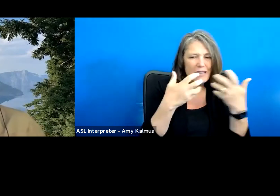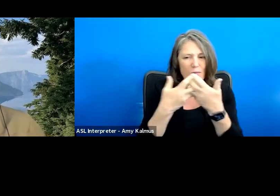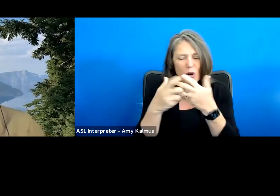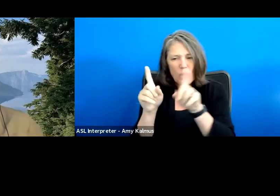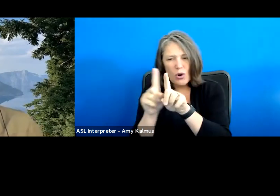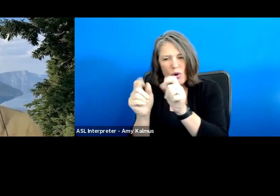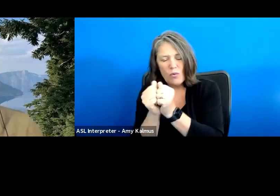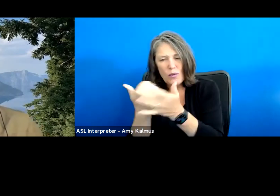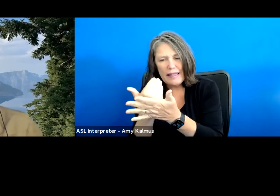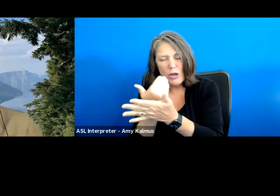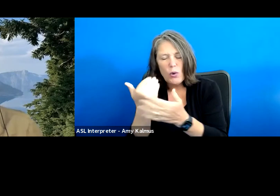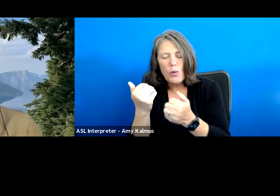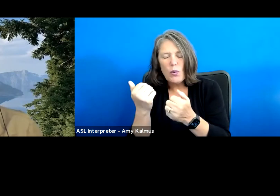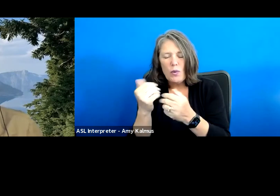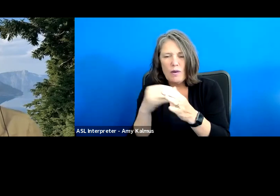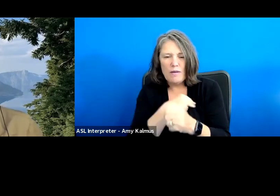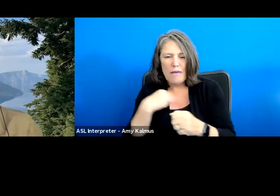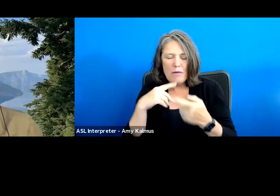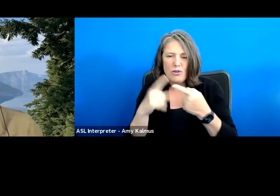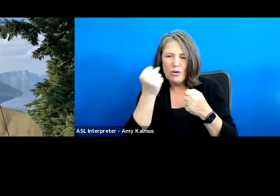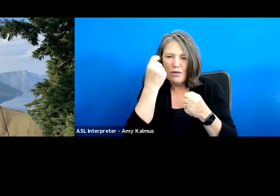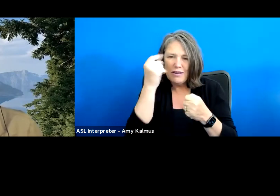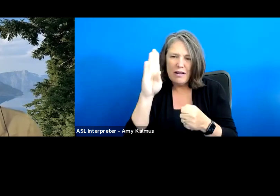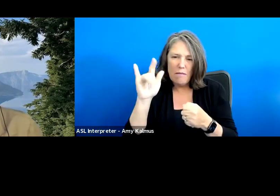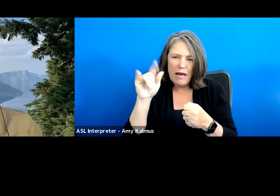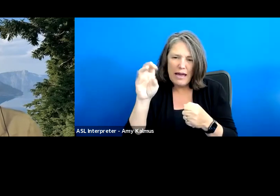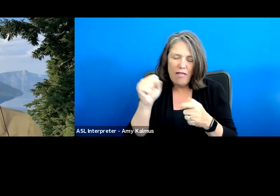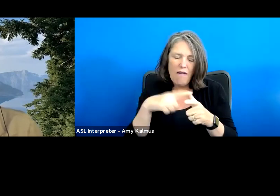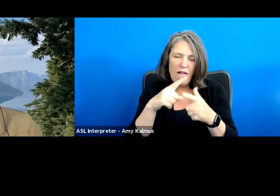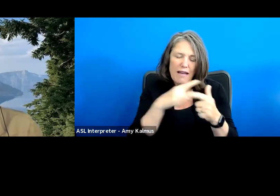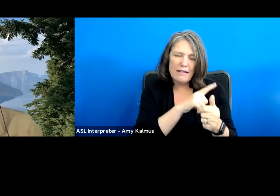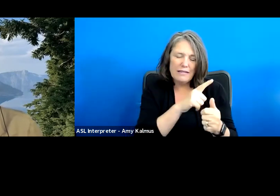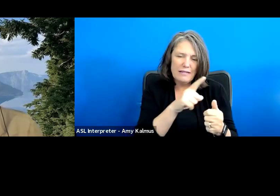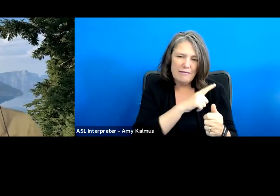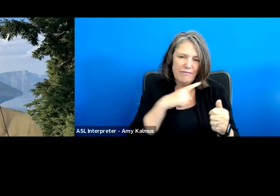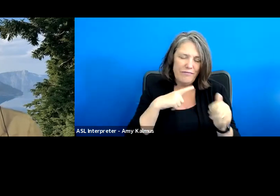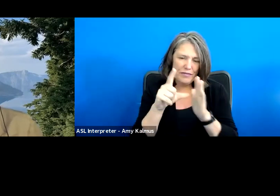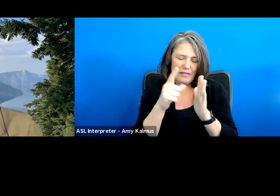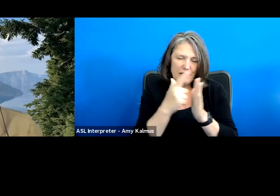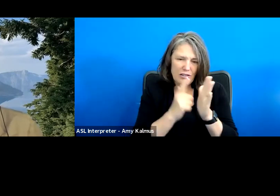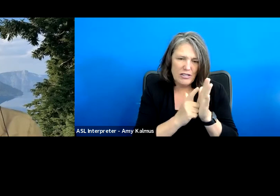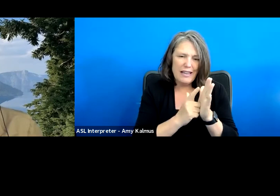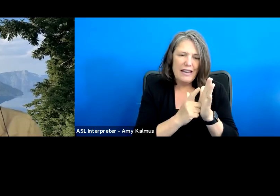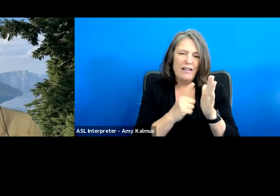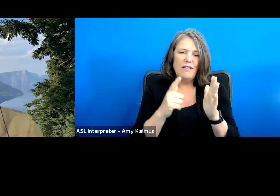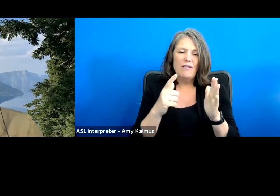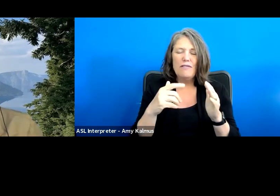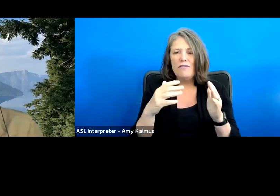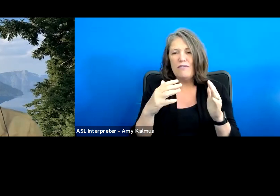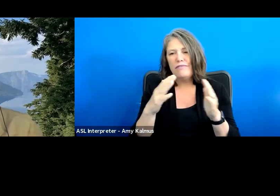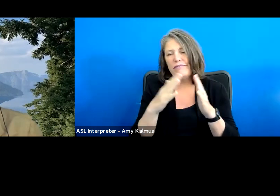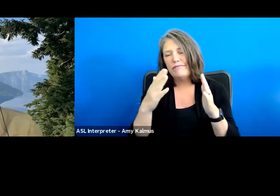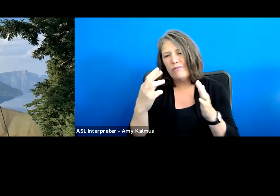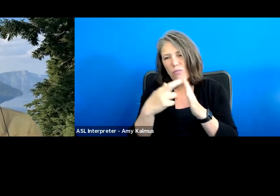new SILC members to understand that bylaws, legislative, household rules at meetings, and understand the different